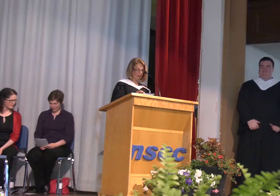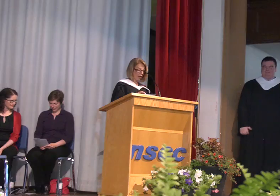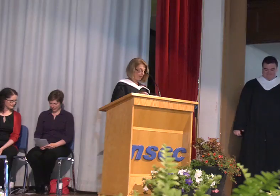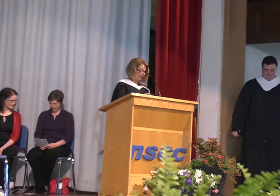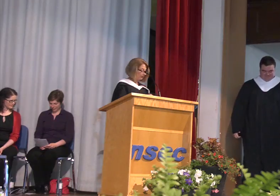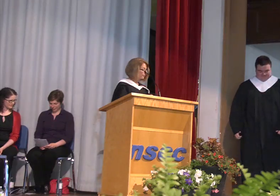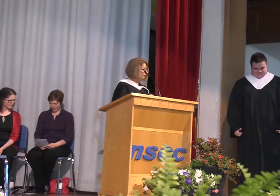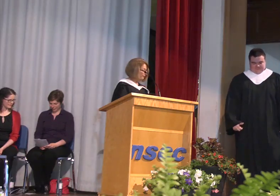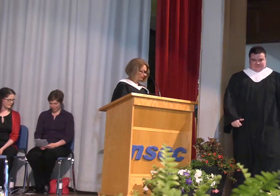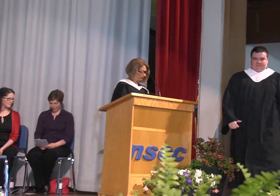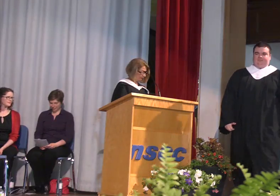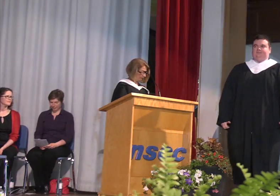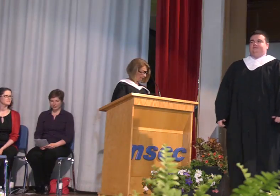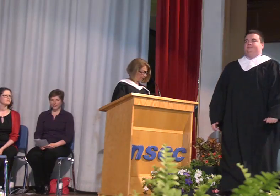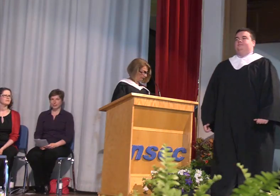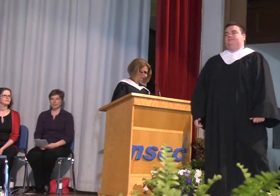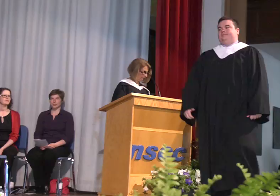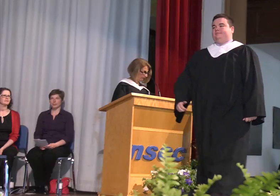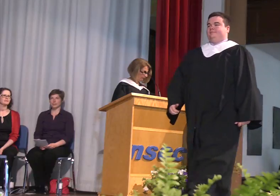Alex Sabian.